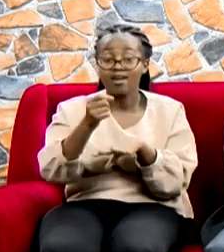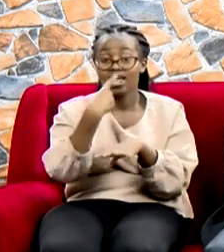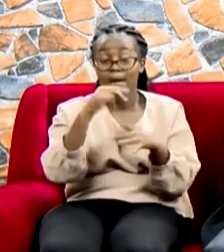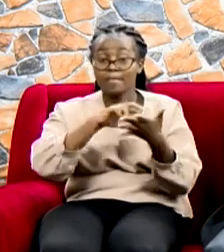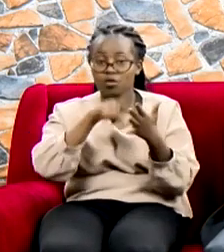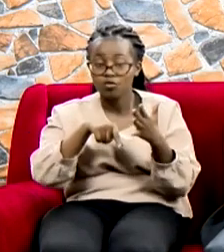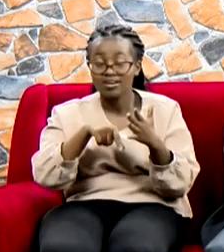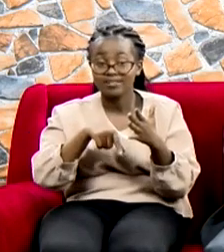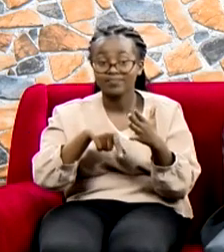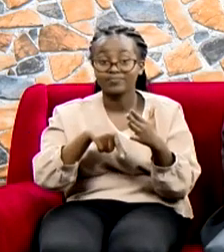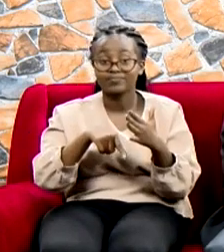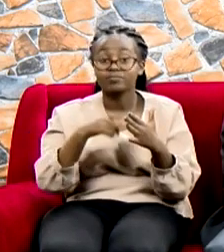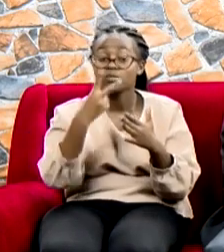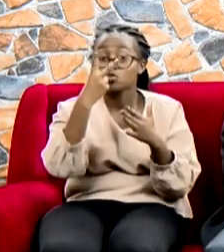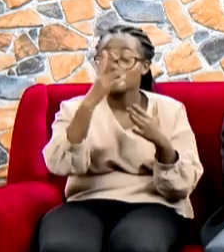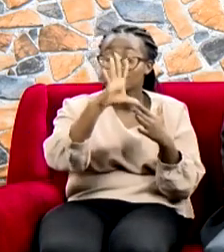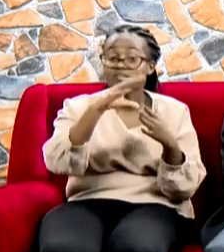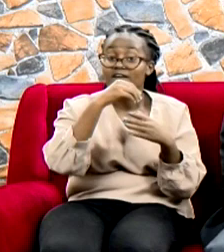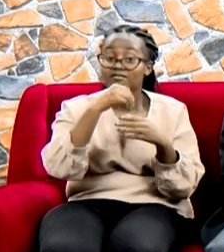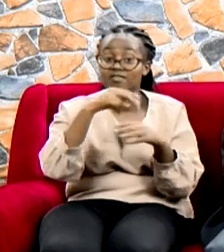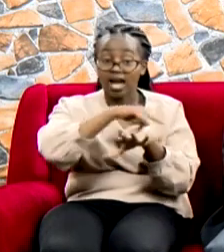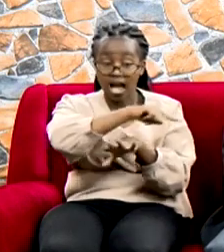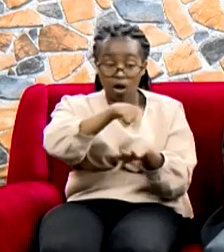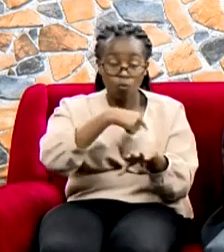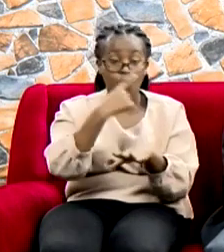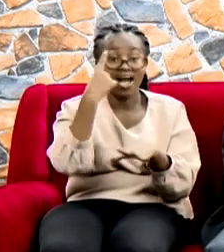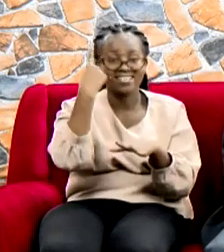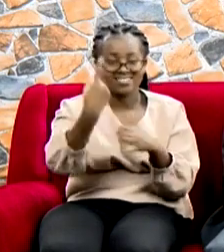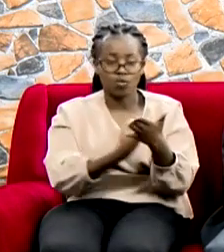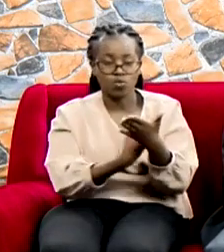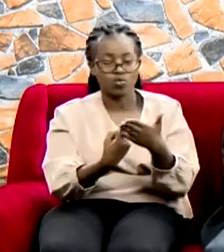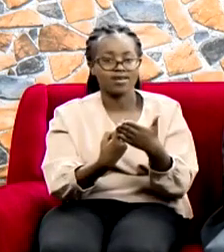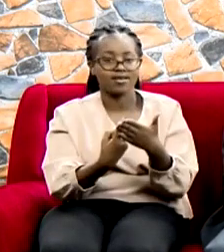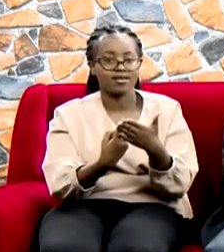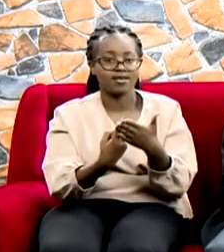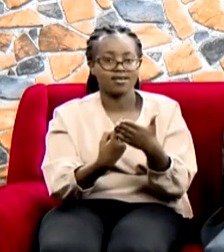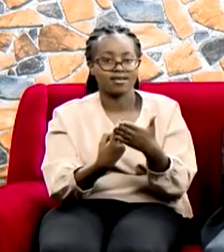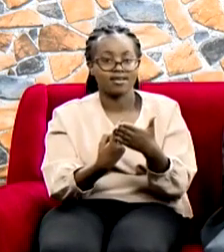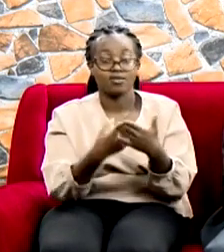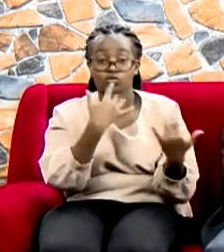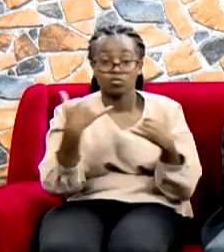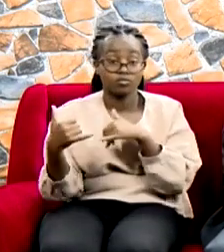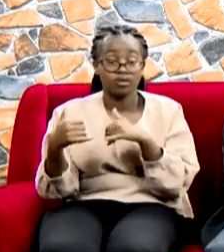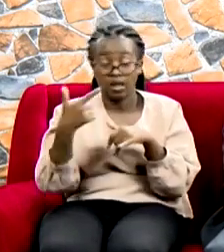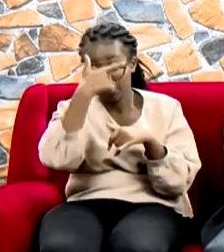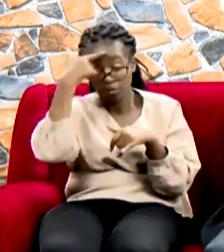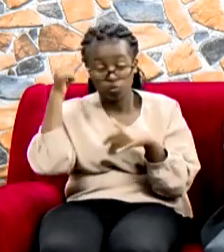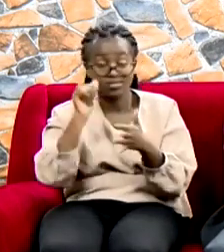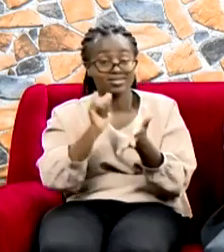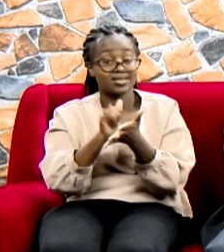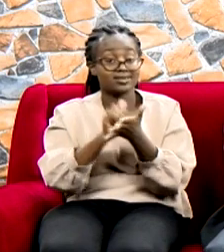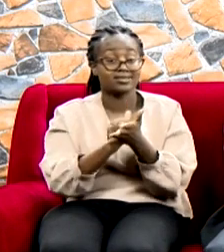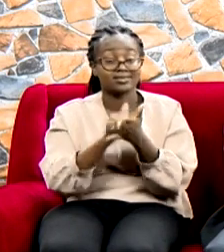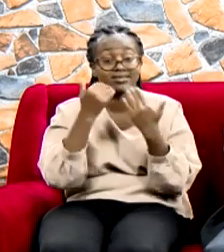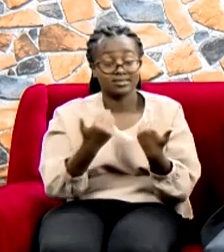means minimum of 25 hours per week. Oh, per week? Yeah, per week, in terms of play. Because that